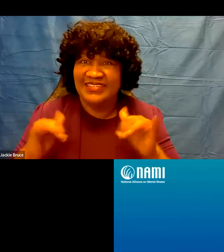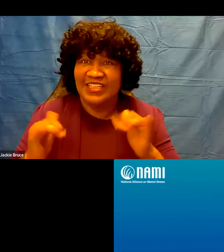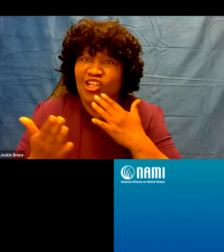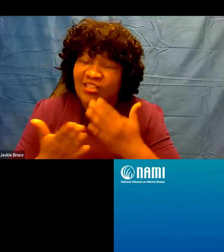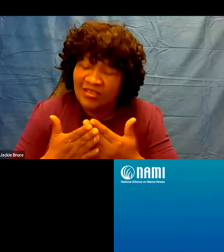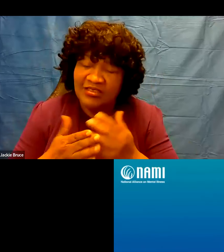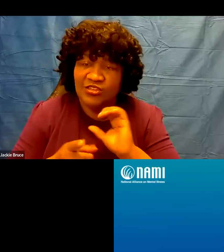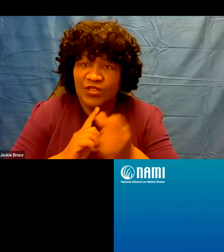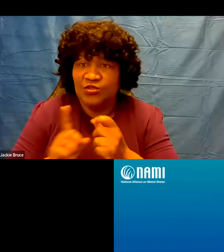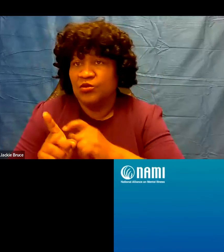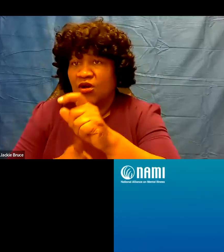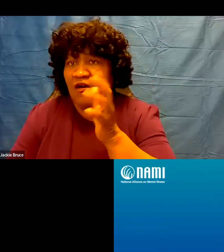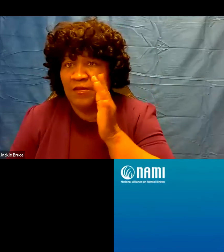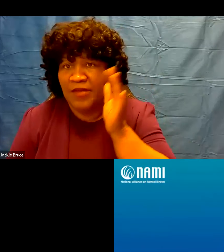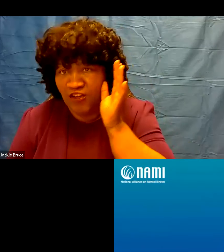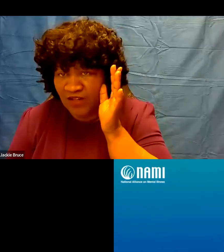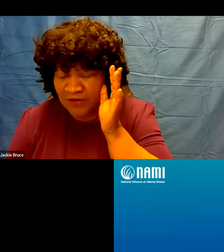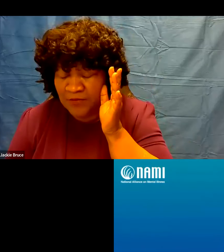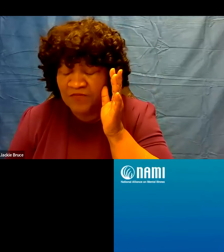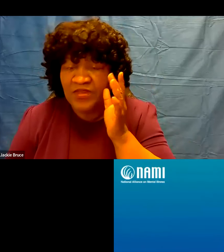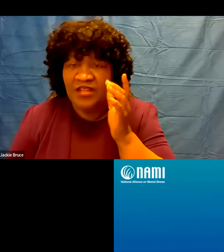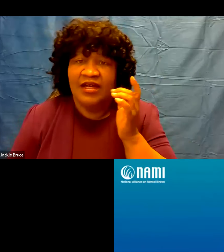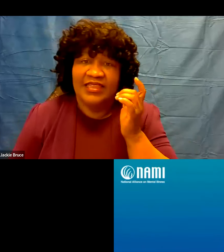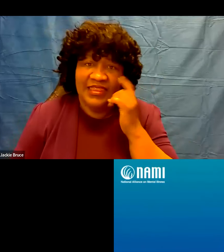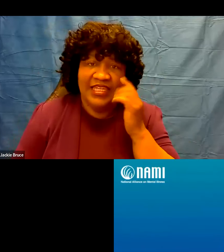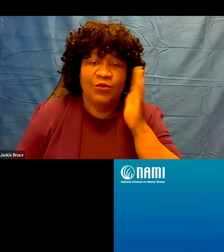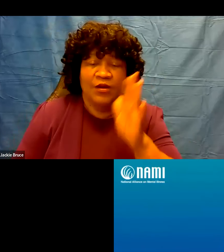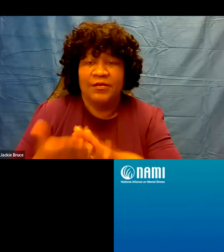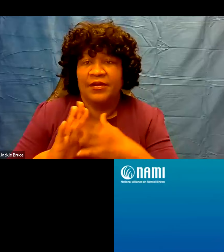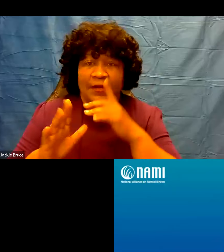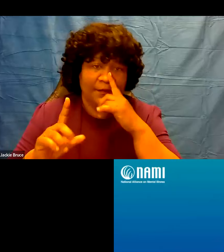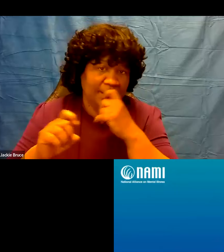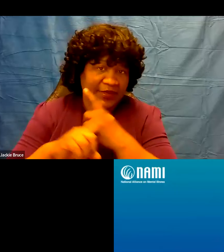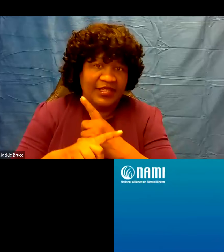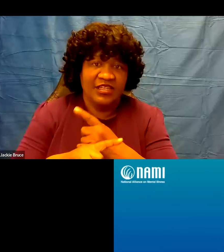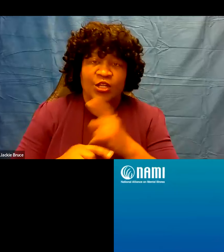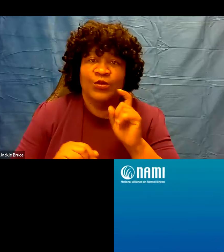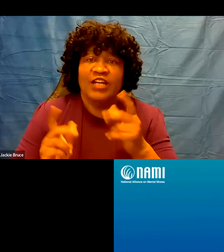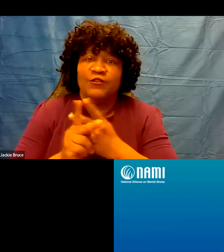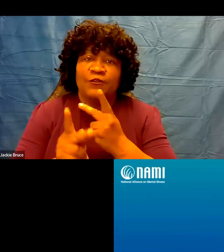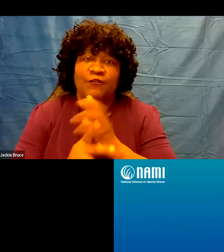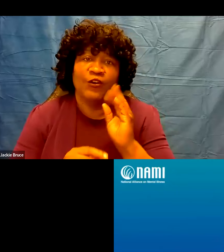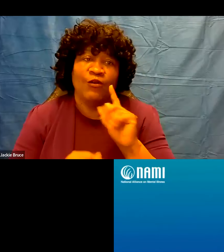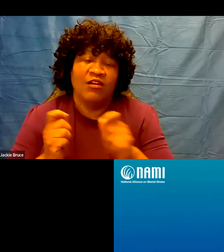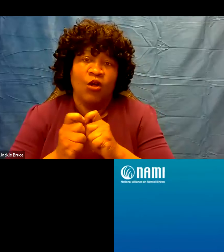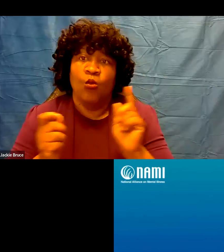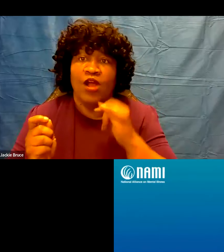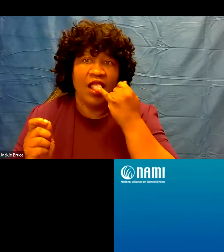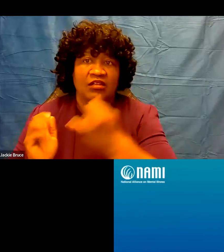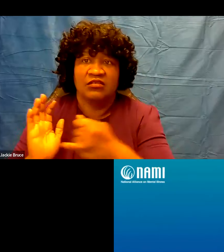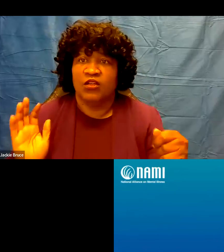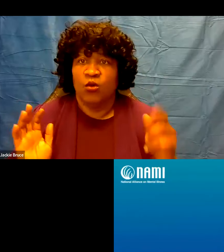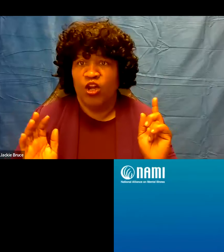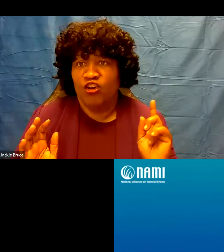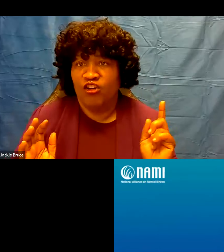So I think that's going to be where it gets complicated, and where we have to kind of figure out where to draw the line